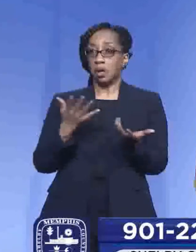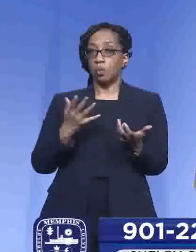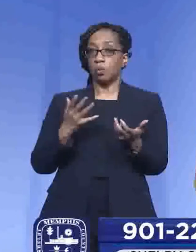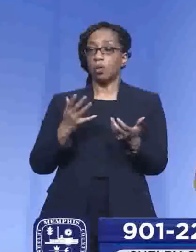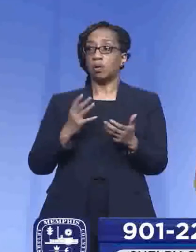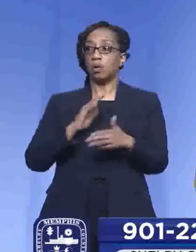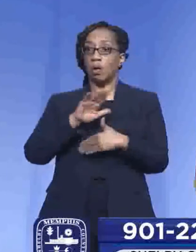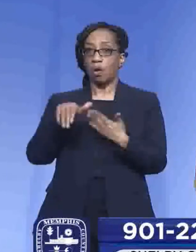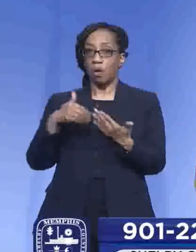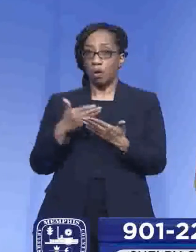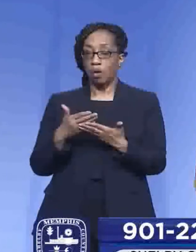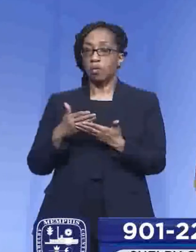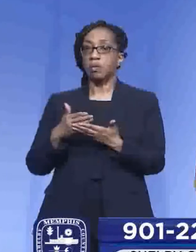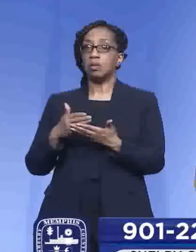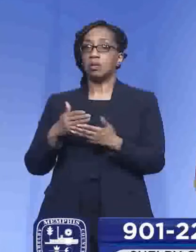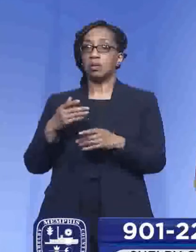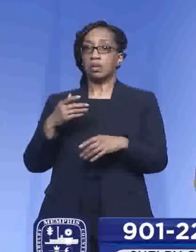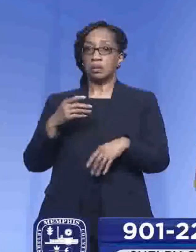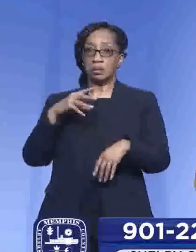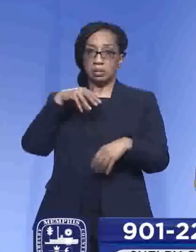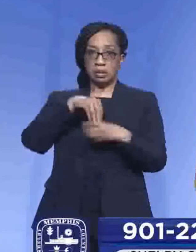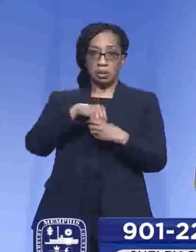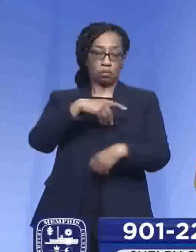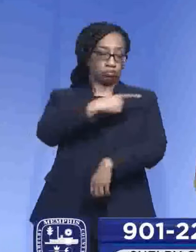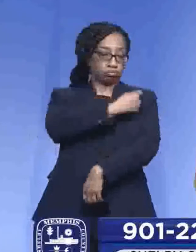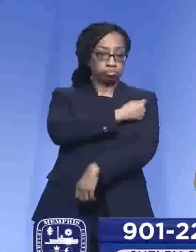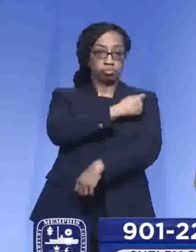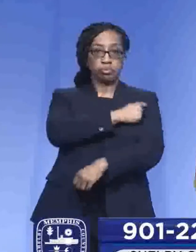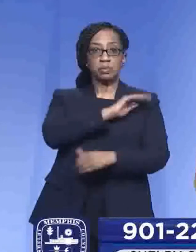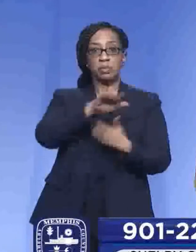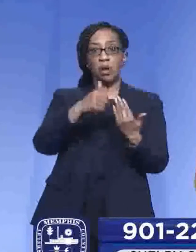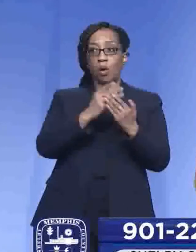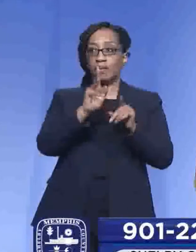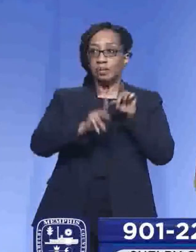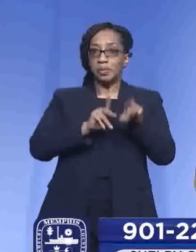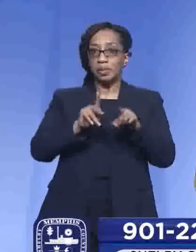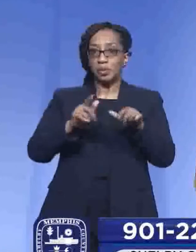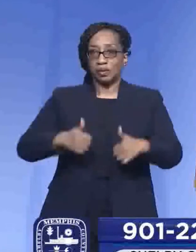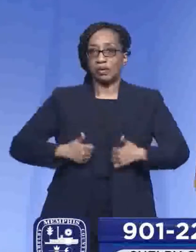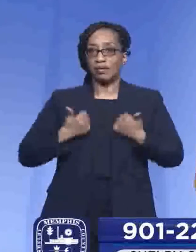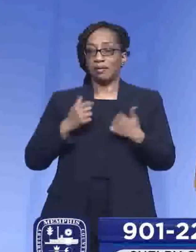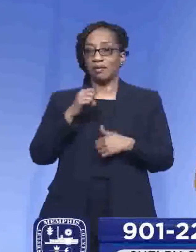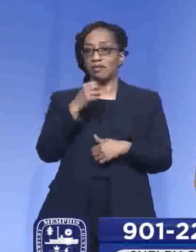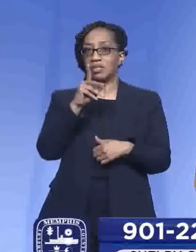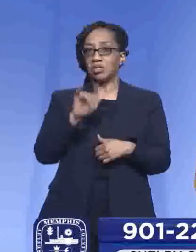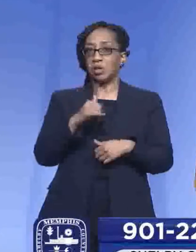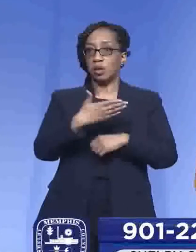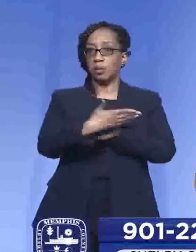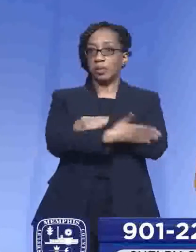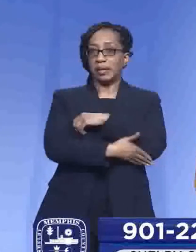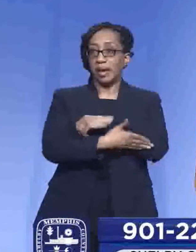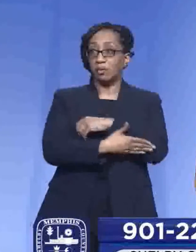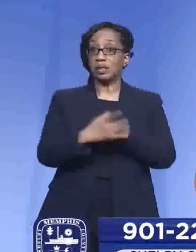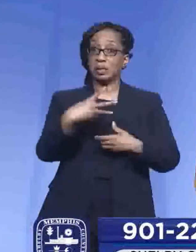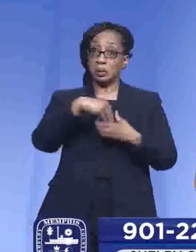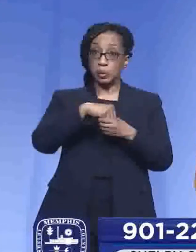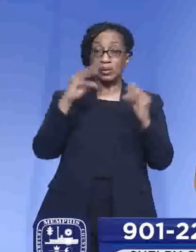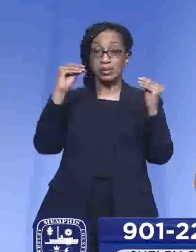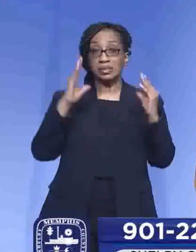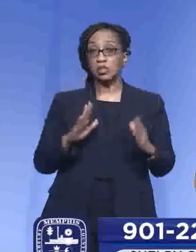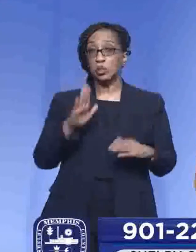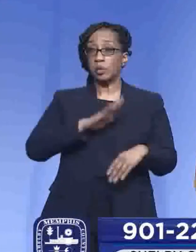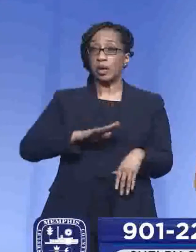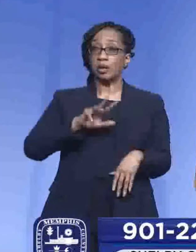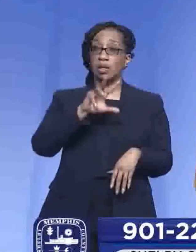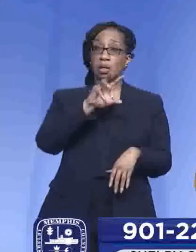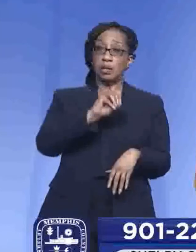Regional 1 Health and into the arms of Shelby Countyans, including teachers. This week we anticipate putting out somewhere between 30 and